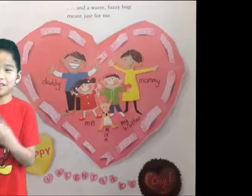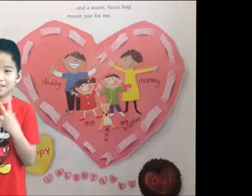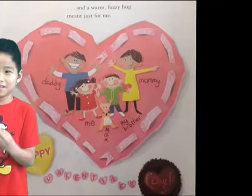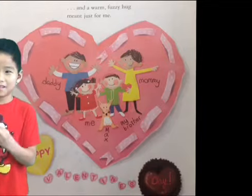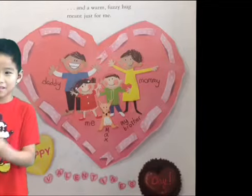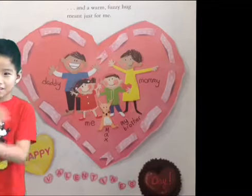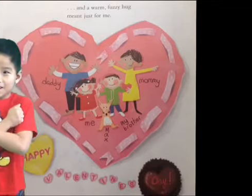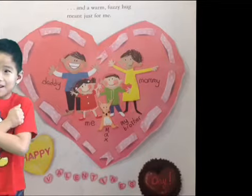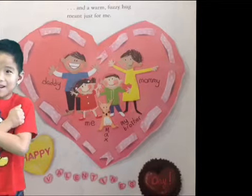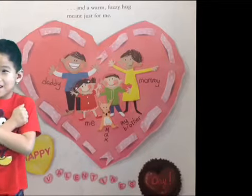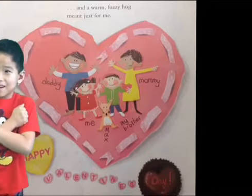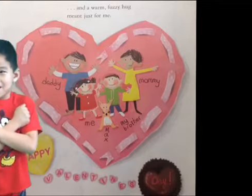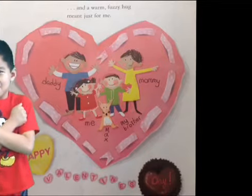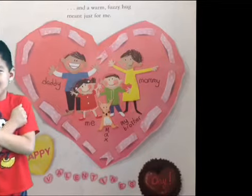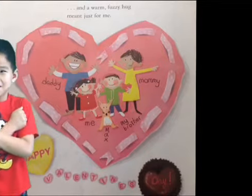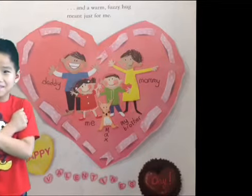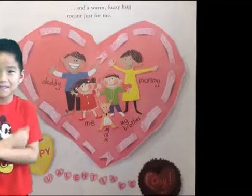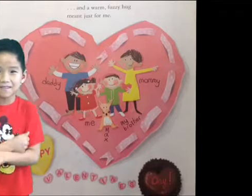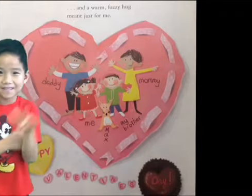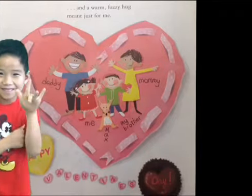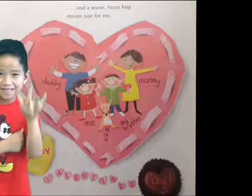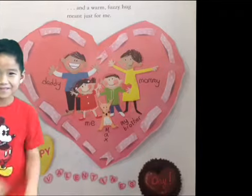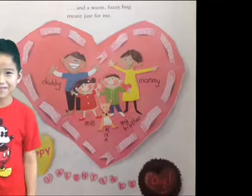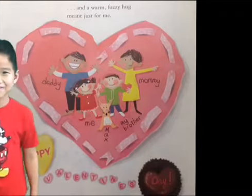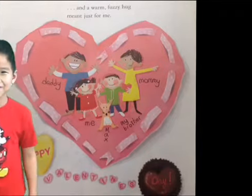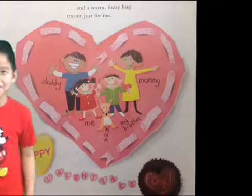hug meant just for me.